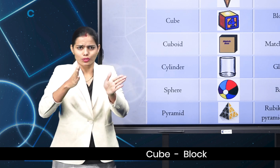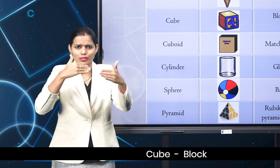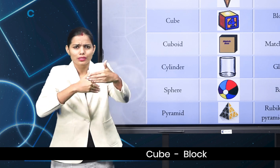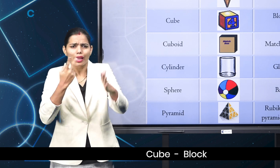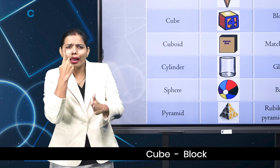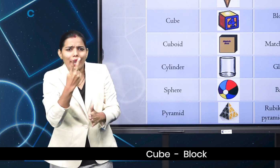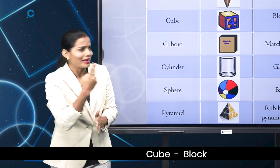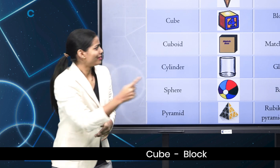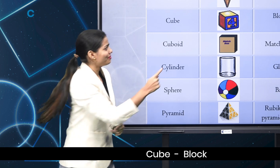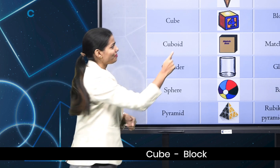block,